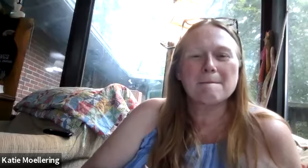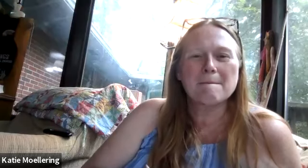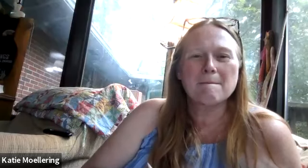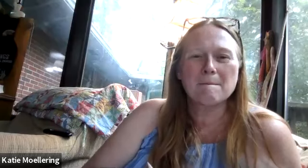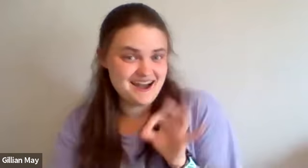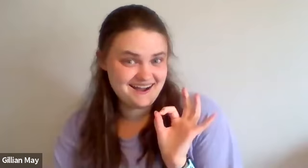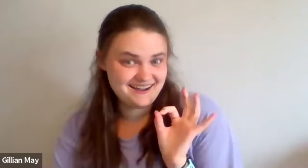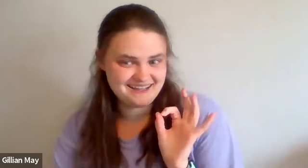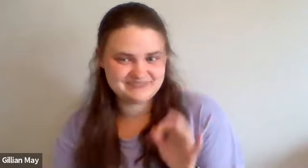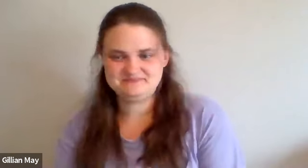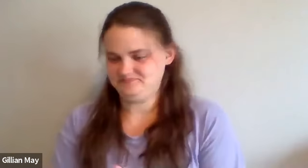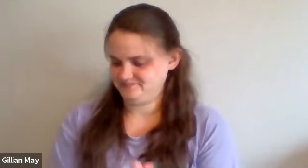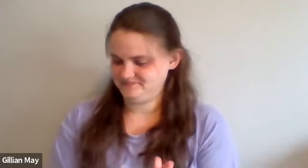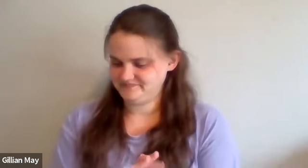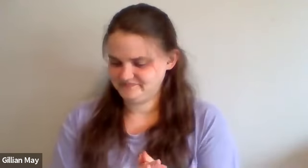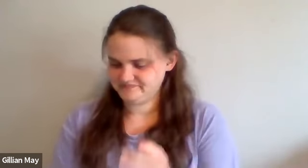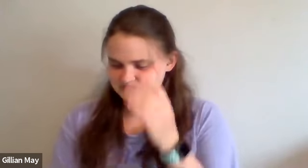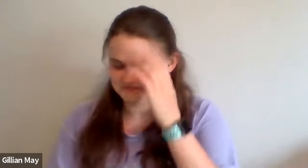number 9.